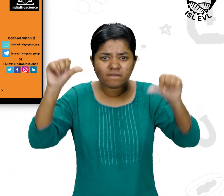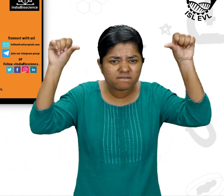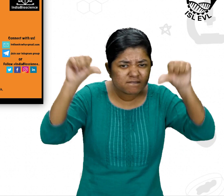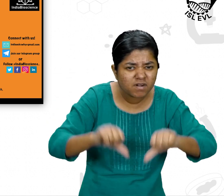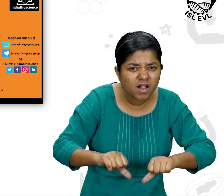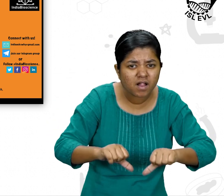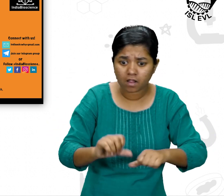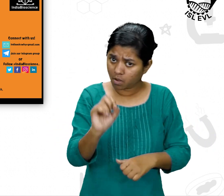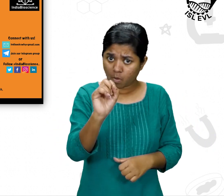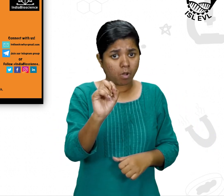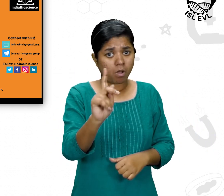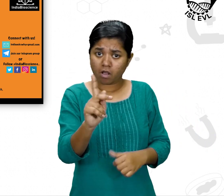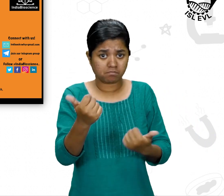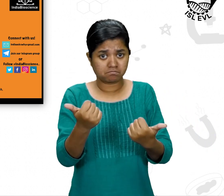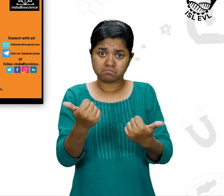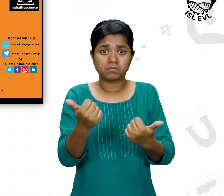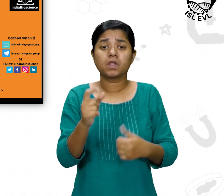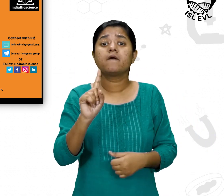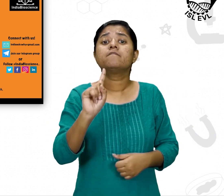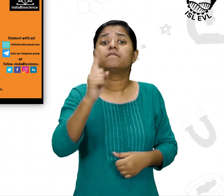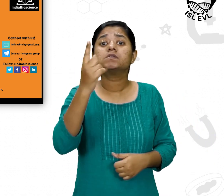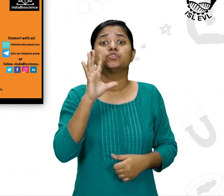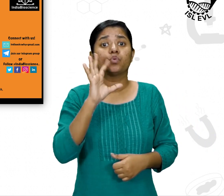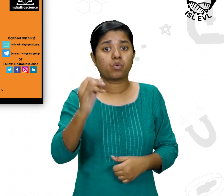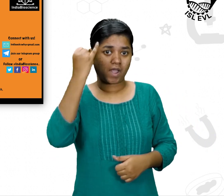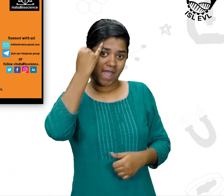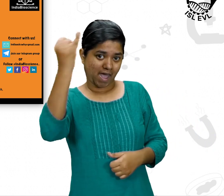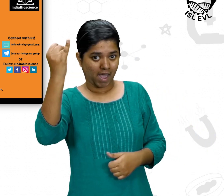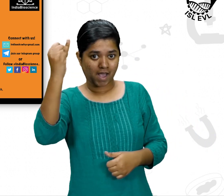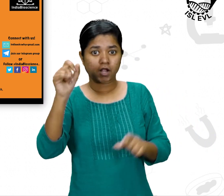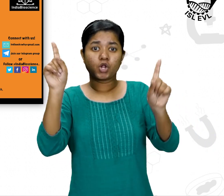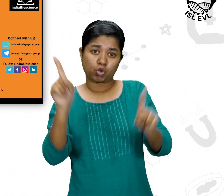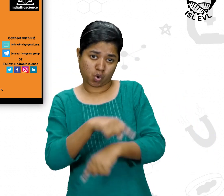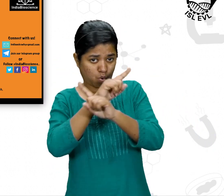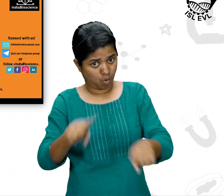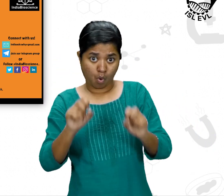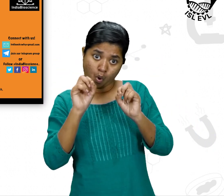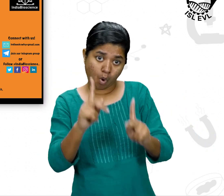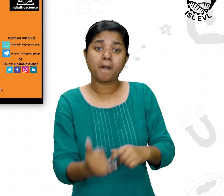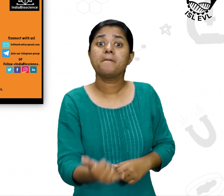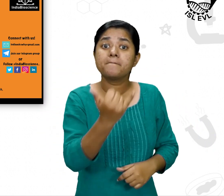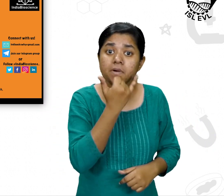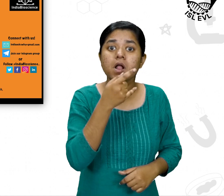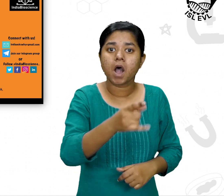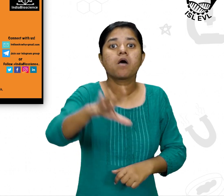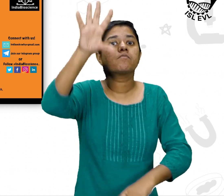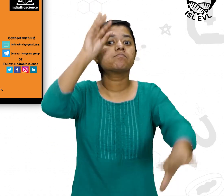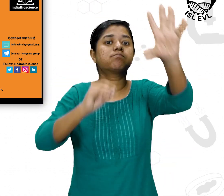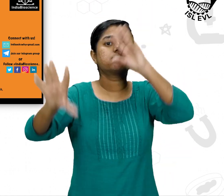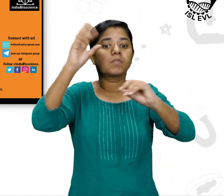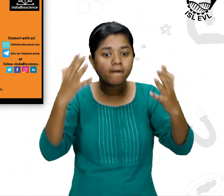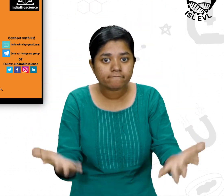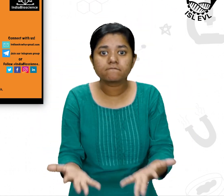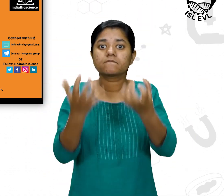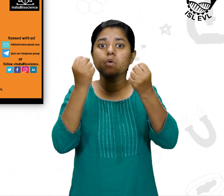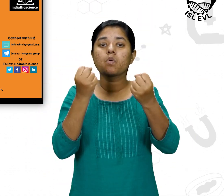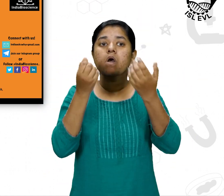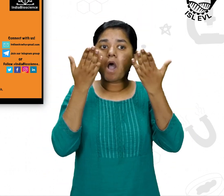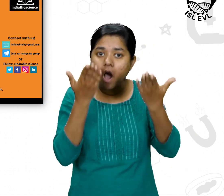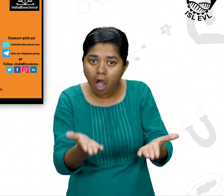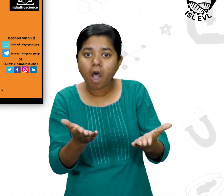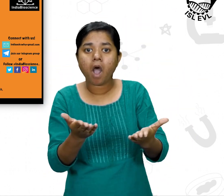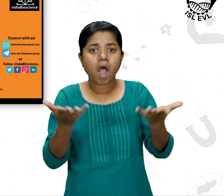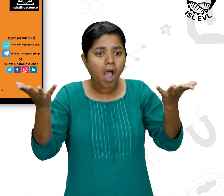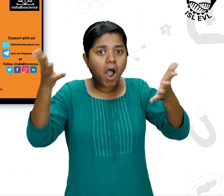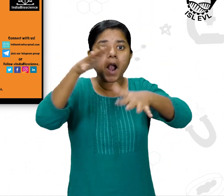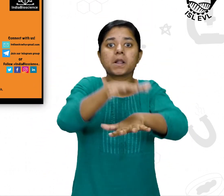work like that at all. It works in a completely different way, and you discover that your original idea was absolute rubbish, and that this new